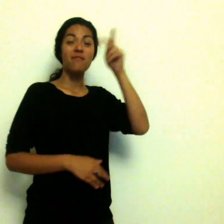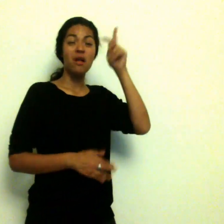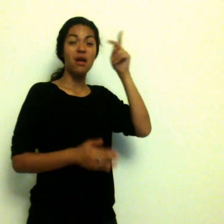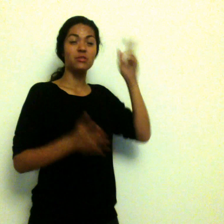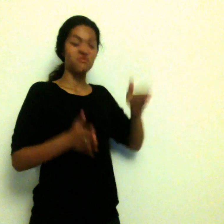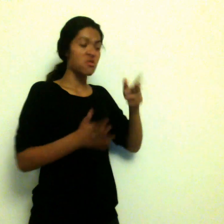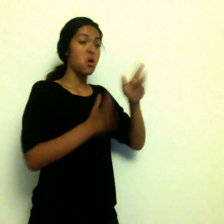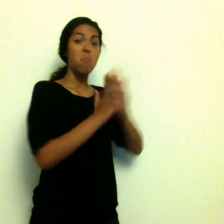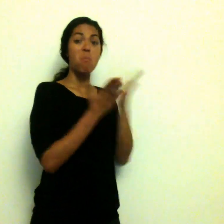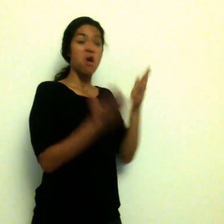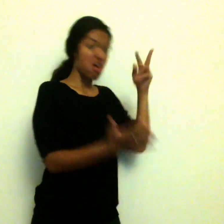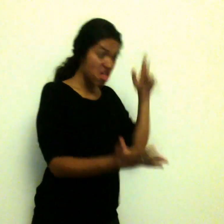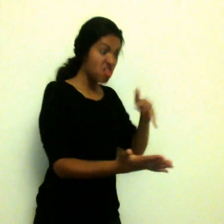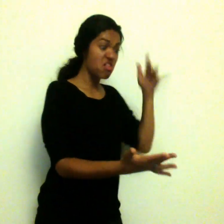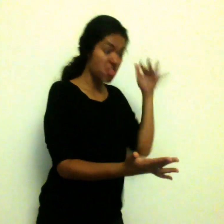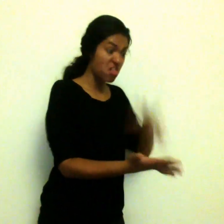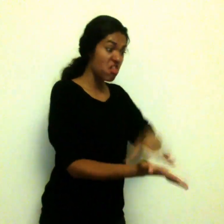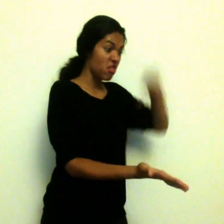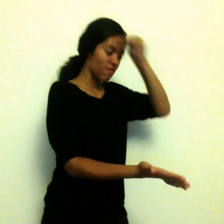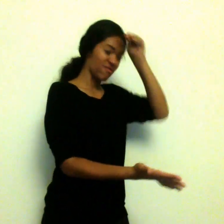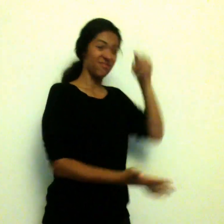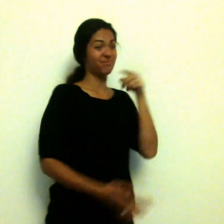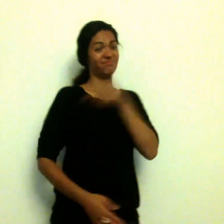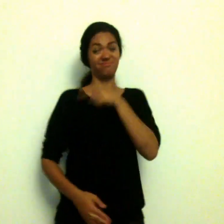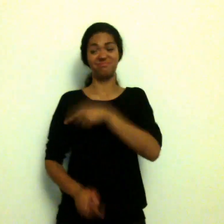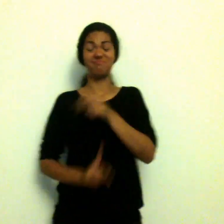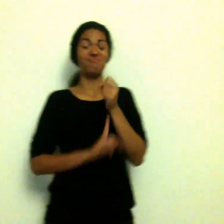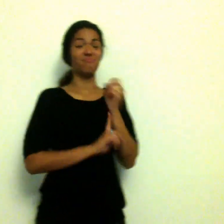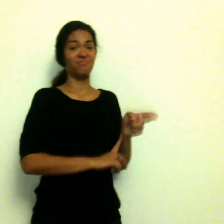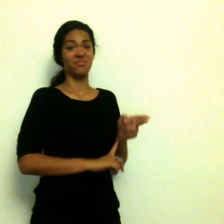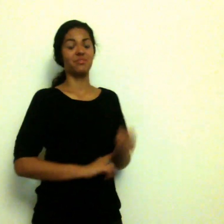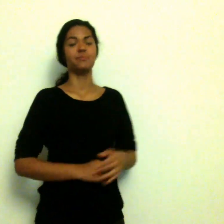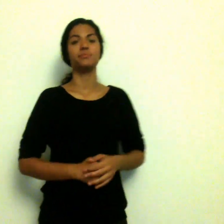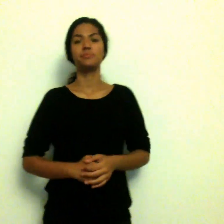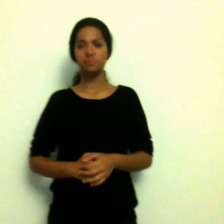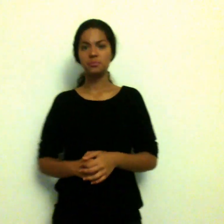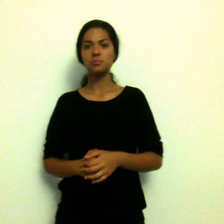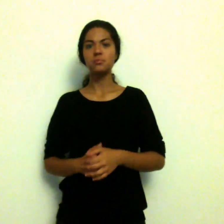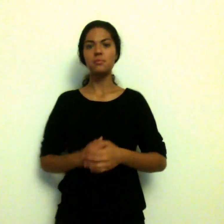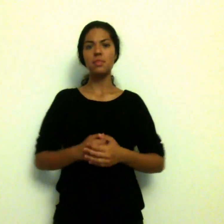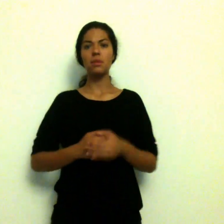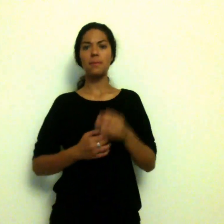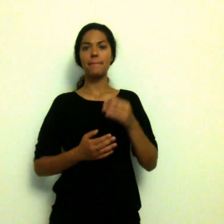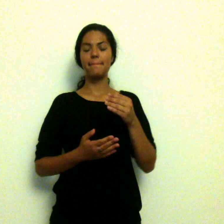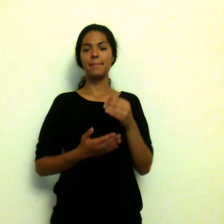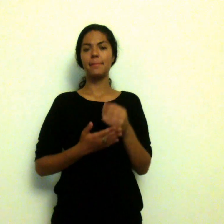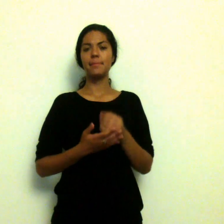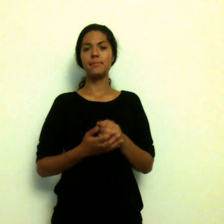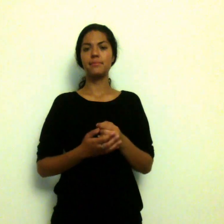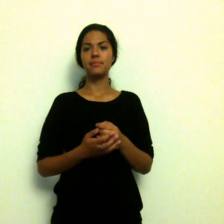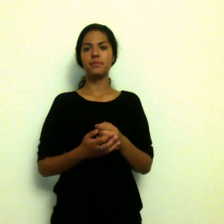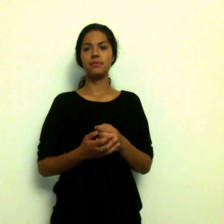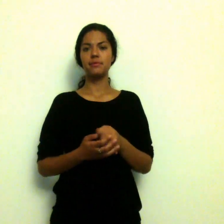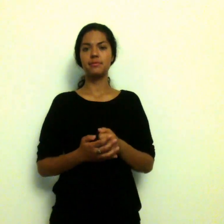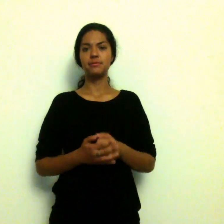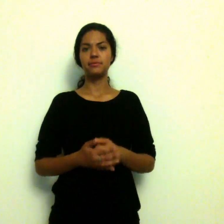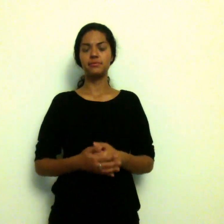Some people seem to spend their lives hiding from real life. One of the most prominent men in the Bible did exactly that. Through his